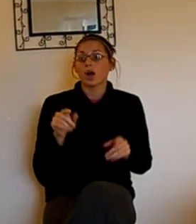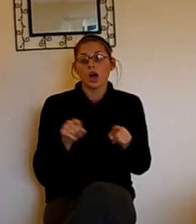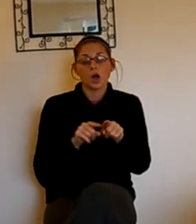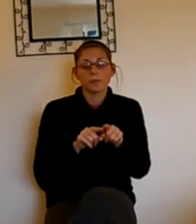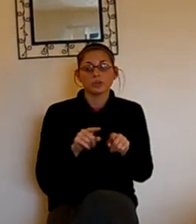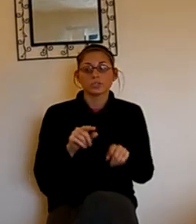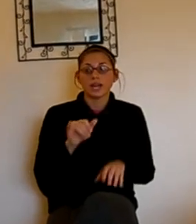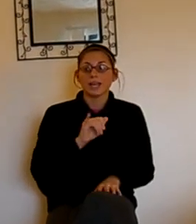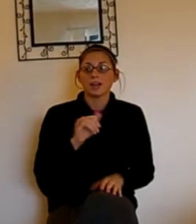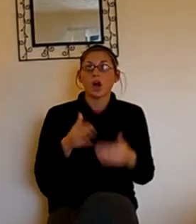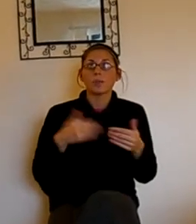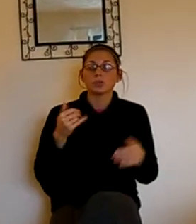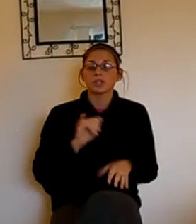identical.